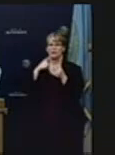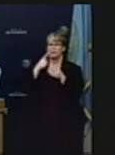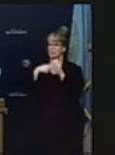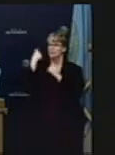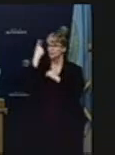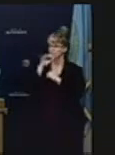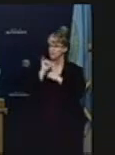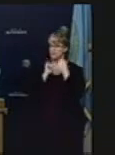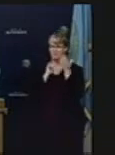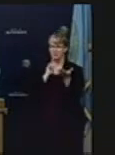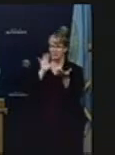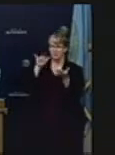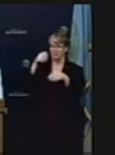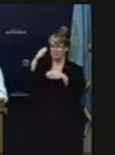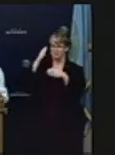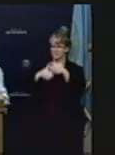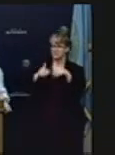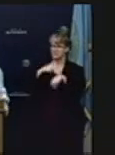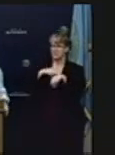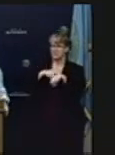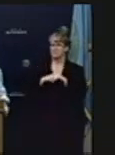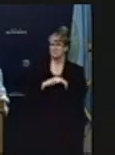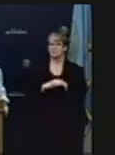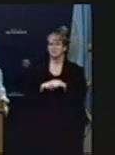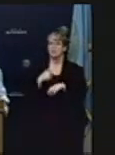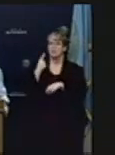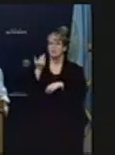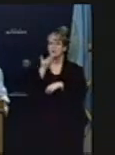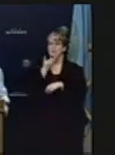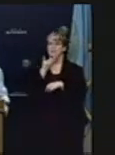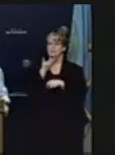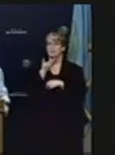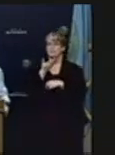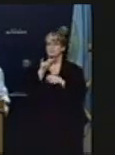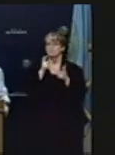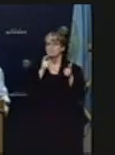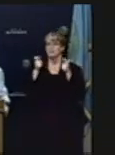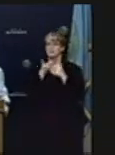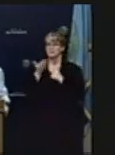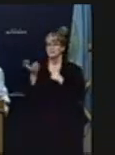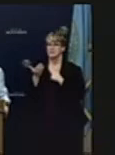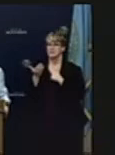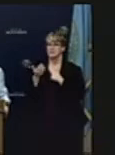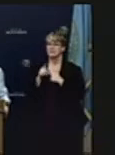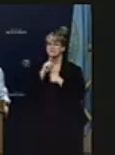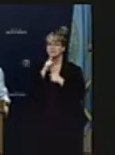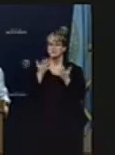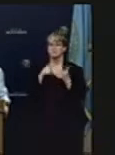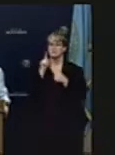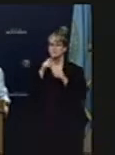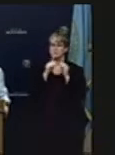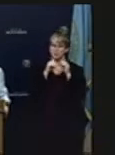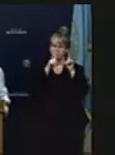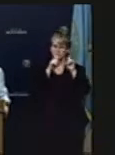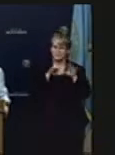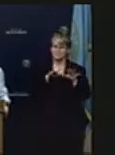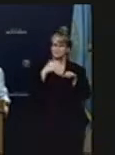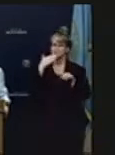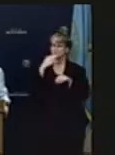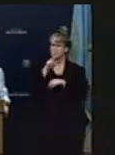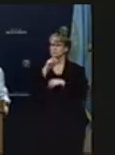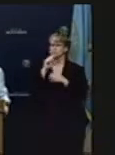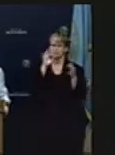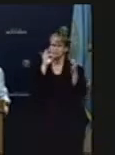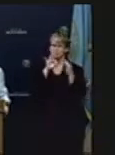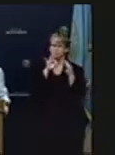there? So I think one of the biggest steps for that is really the ability to do testing. So it's great news to hear that there's